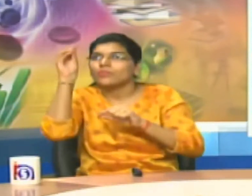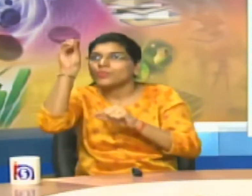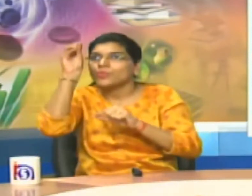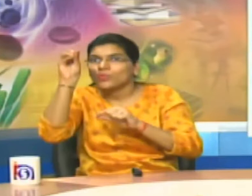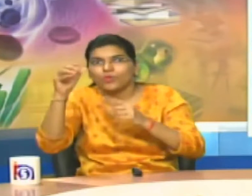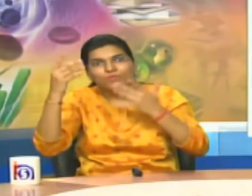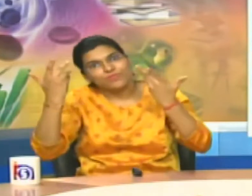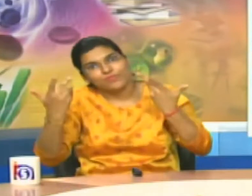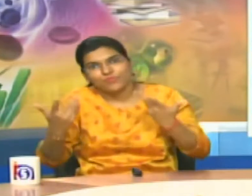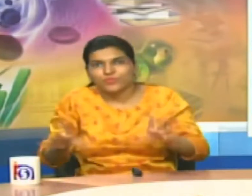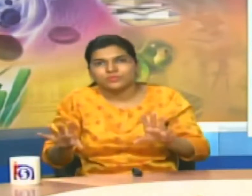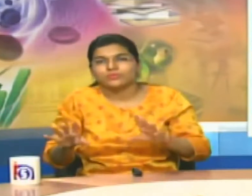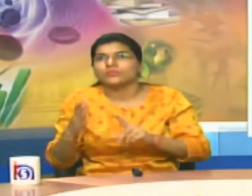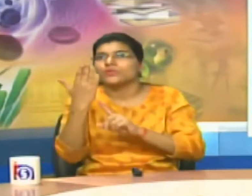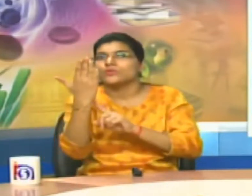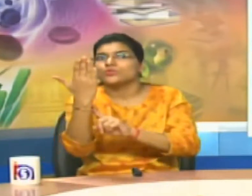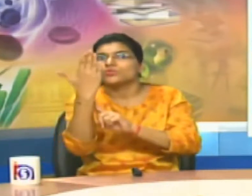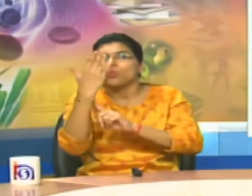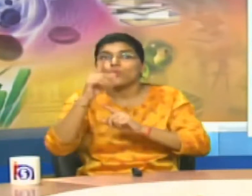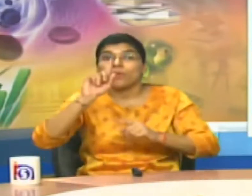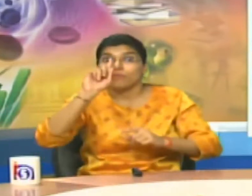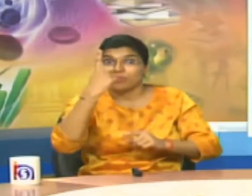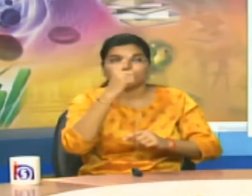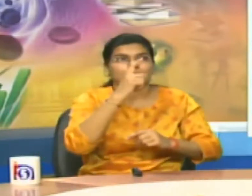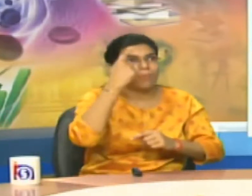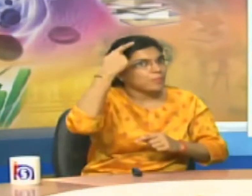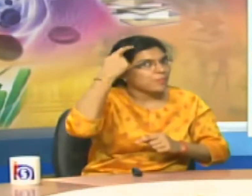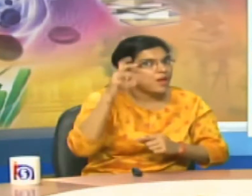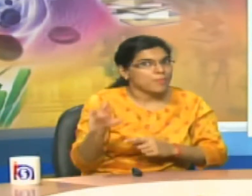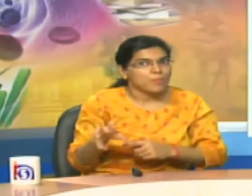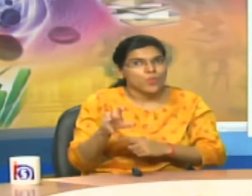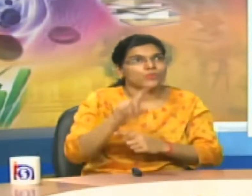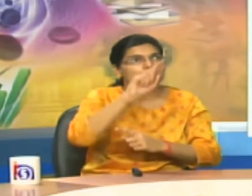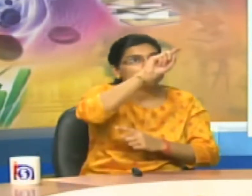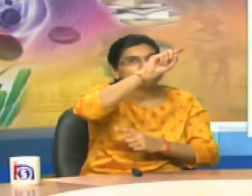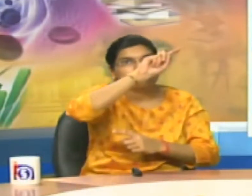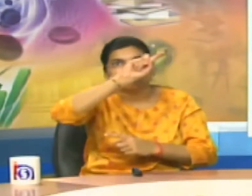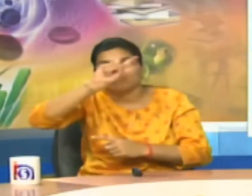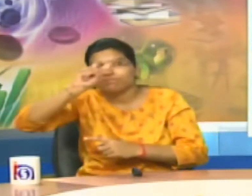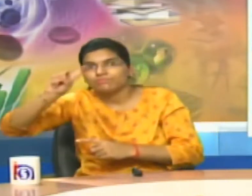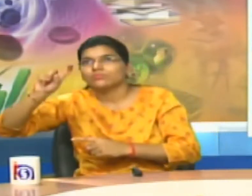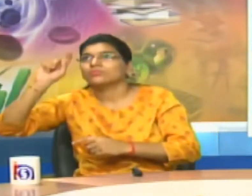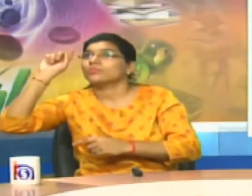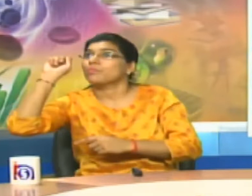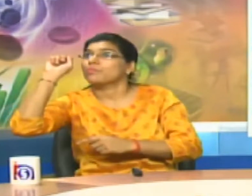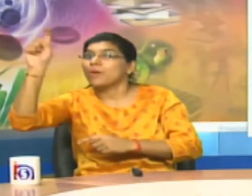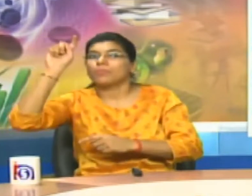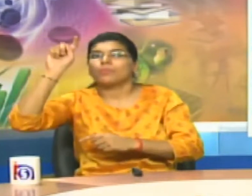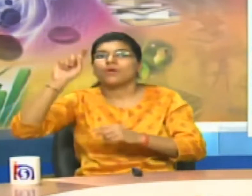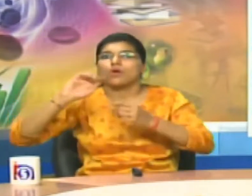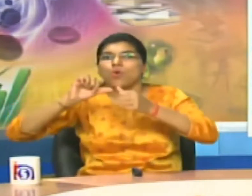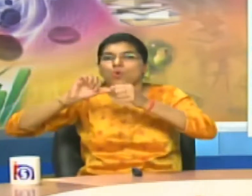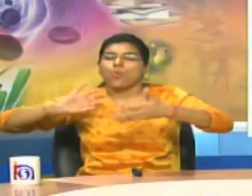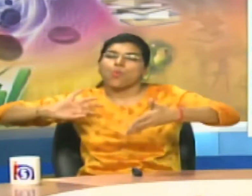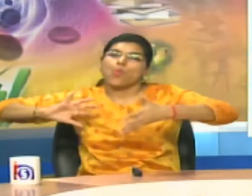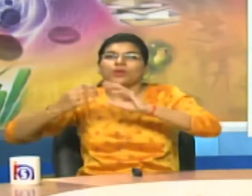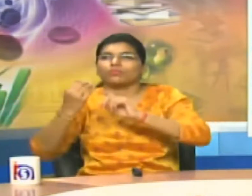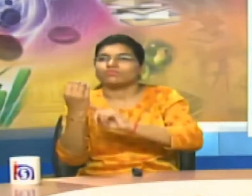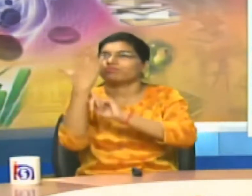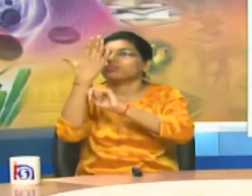can be shown through this for result purpose, exam result purpose. So